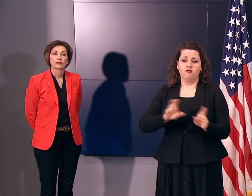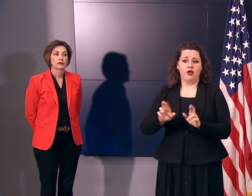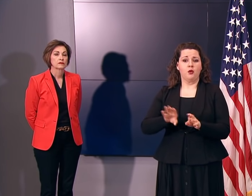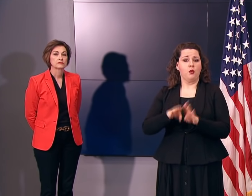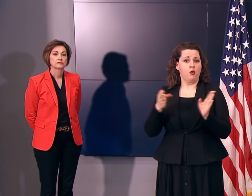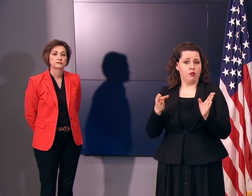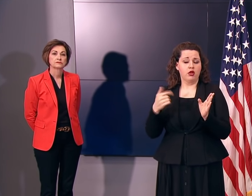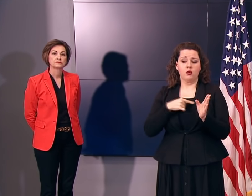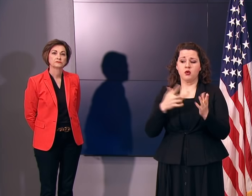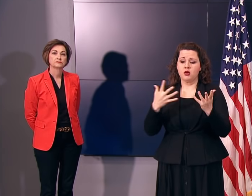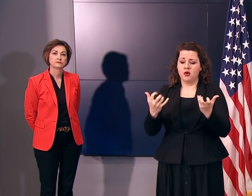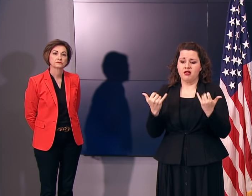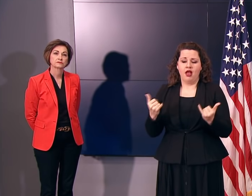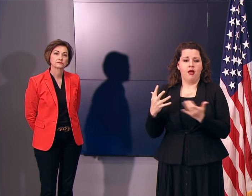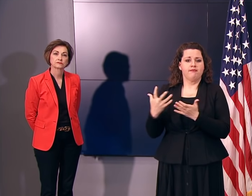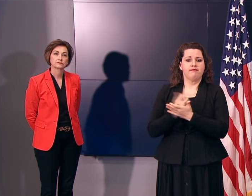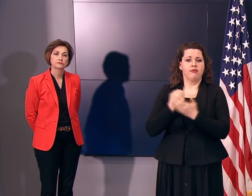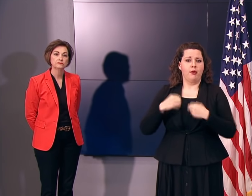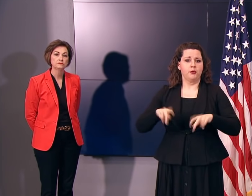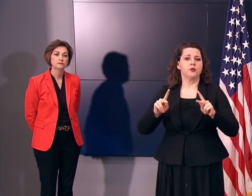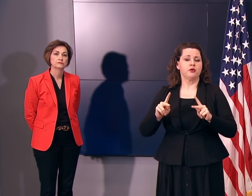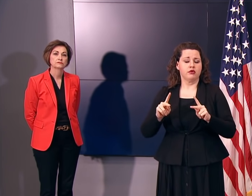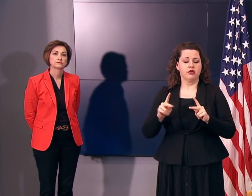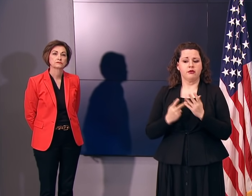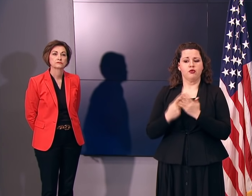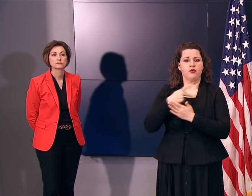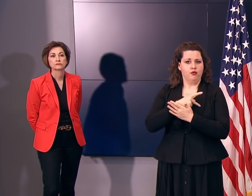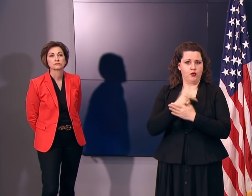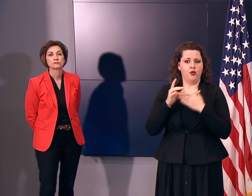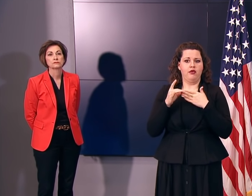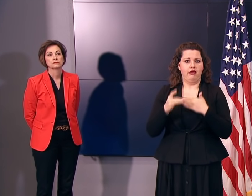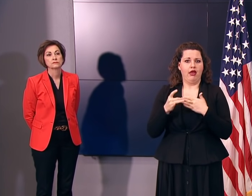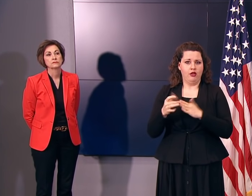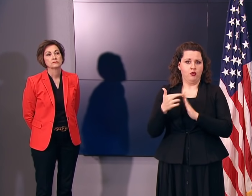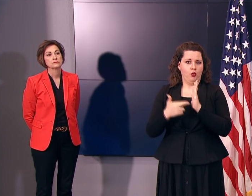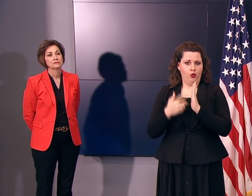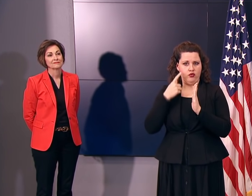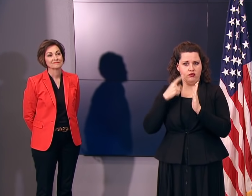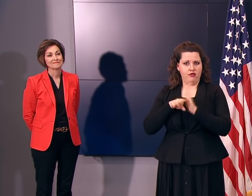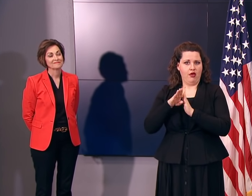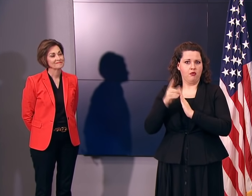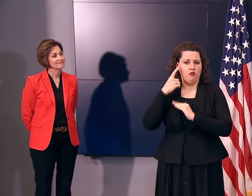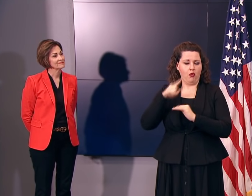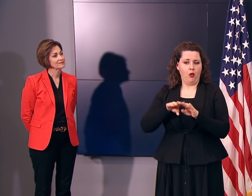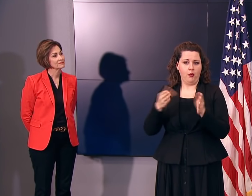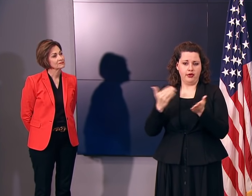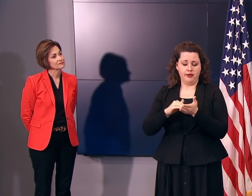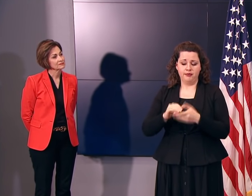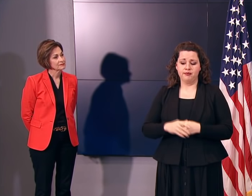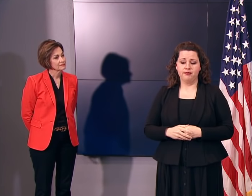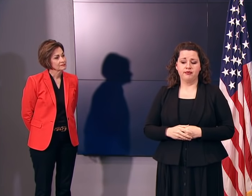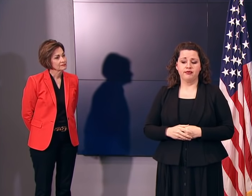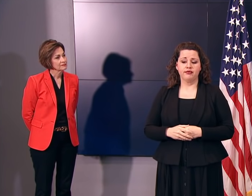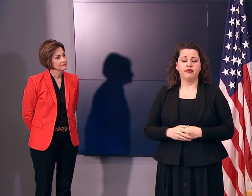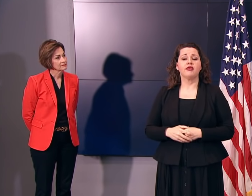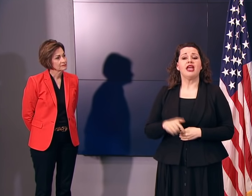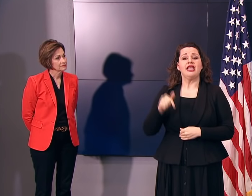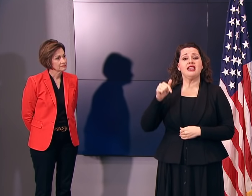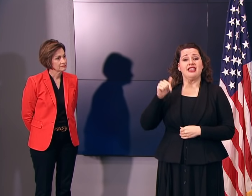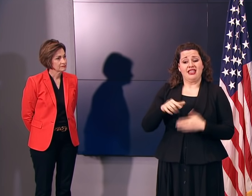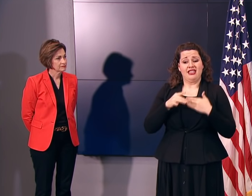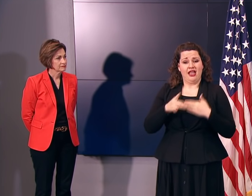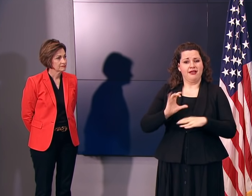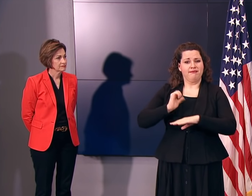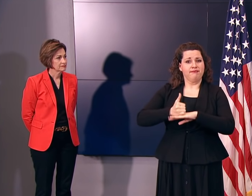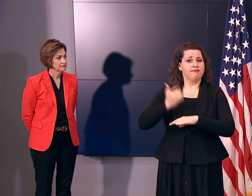we wanted to take an opportunity to review some of the guidance that's been developed for reopening. This guidance has been put in place to ensure that we